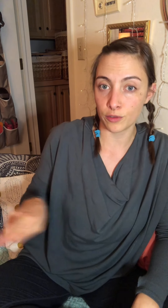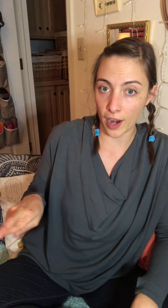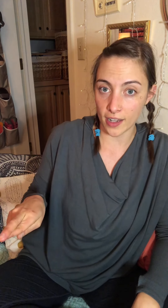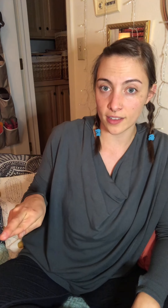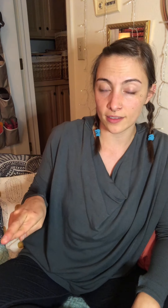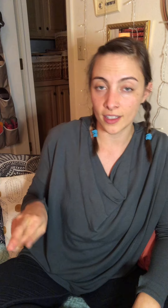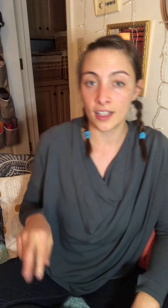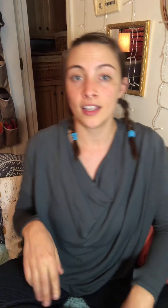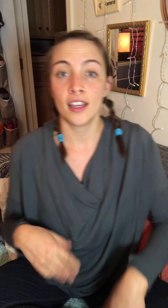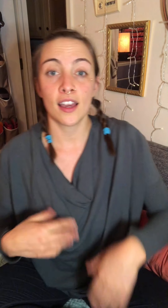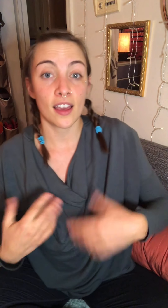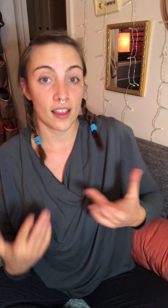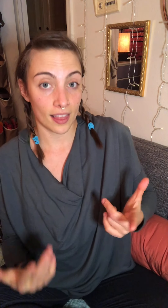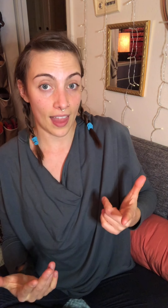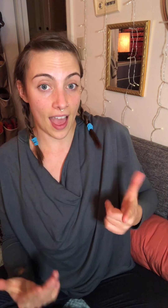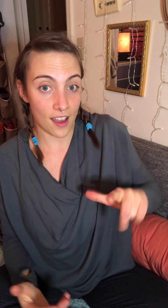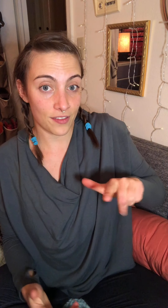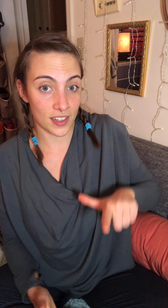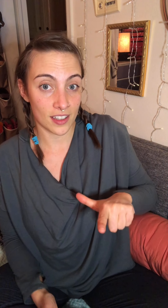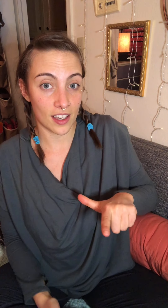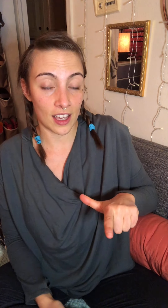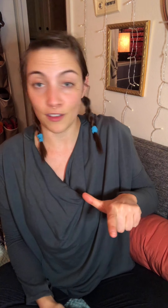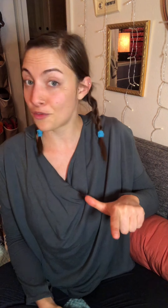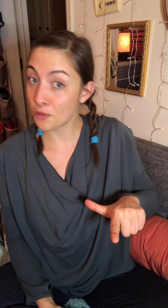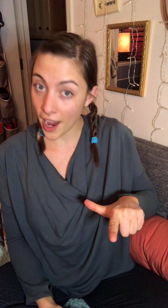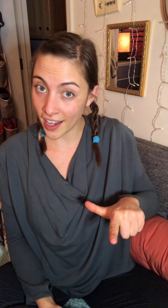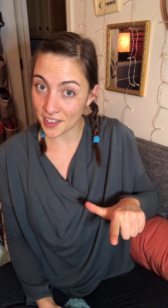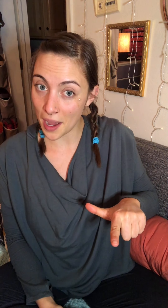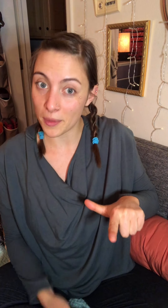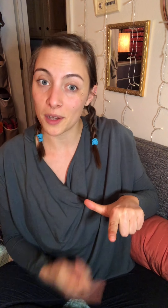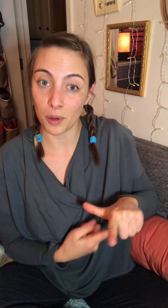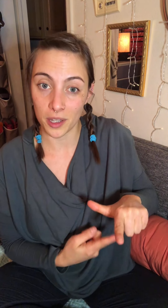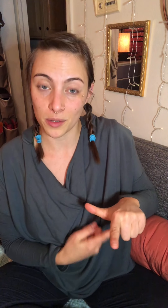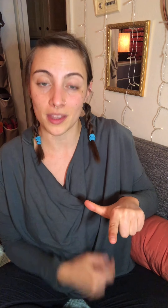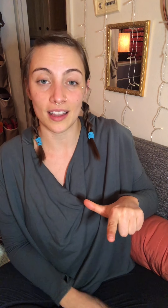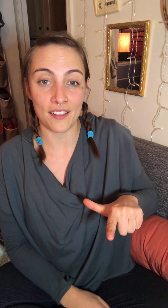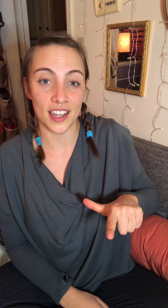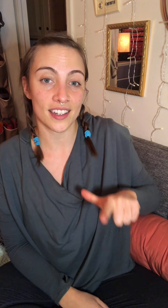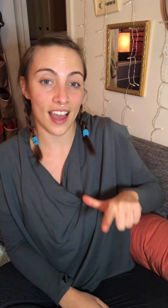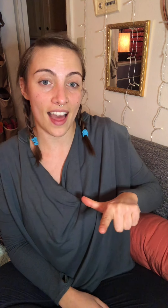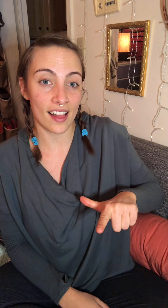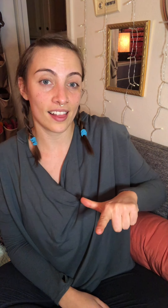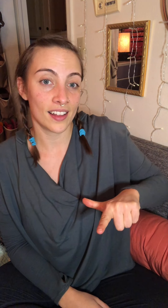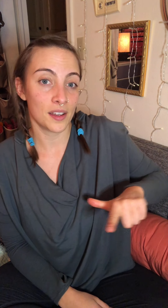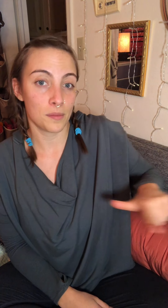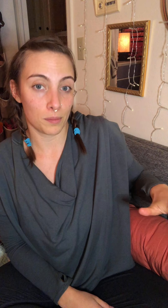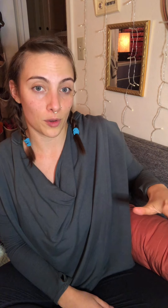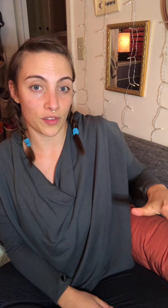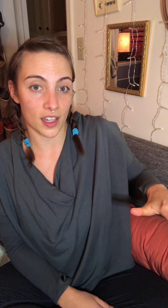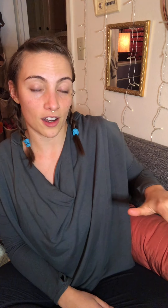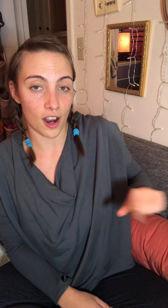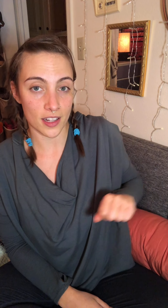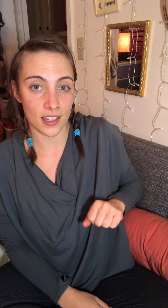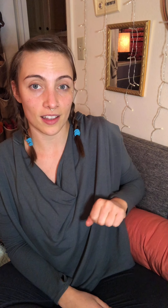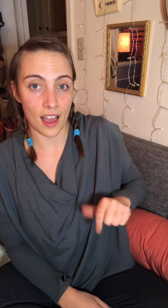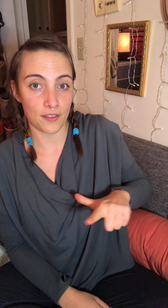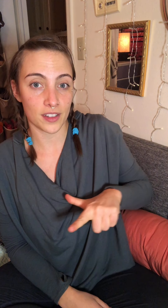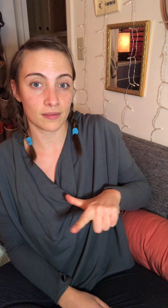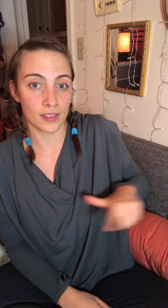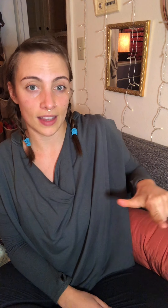Right. Left, even if you're right hand dominant, will be used with the left hand. L, move it across to the left.